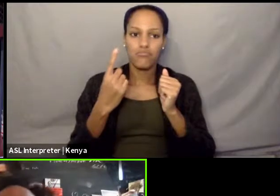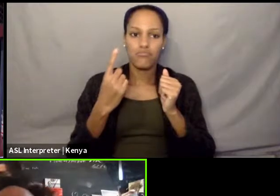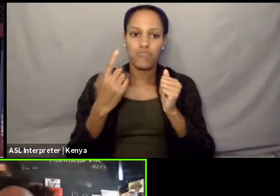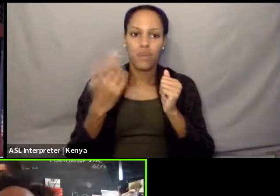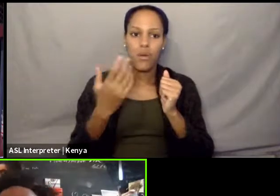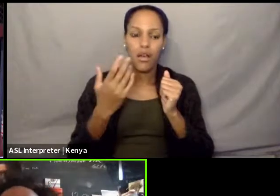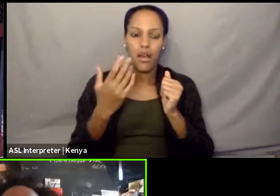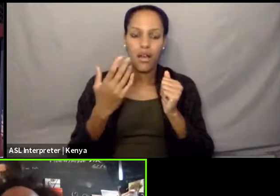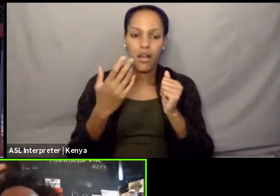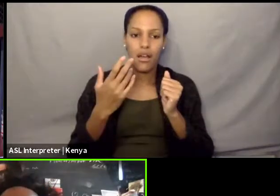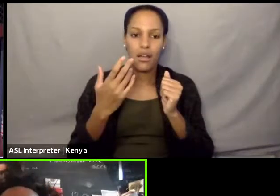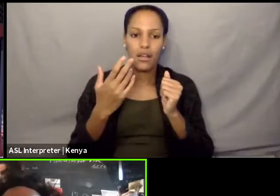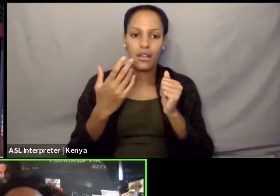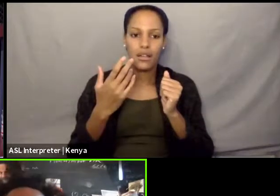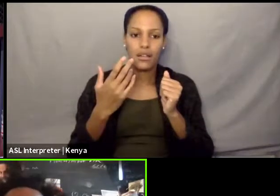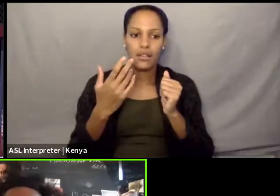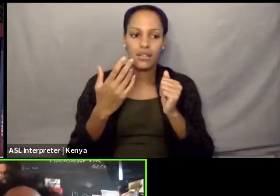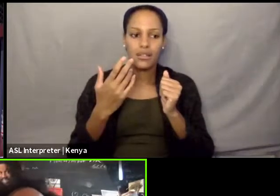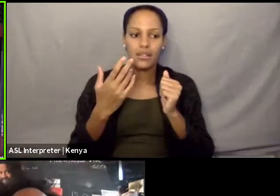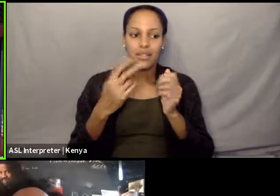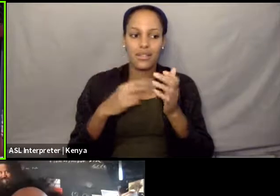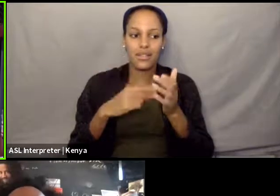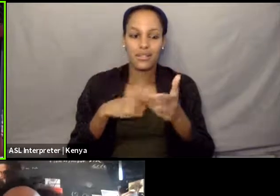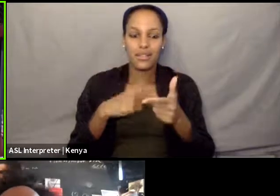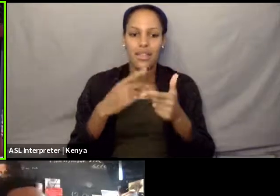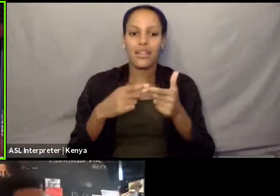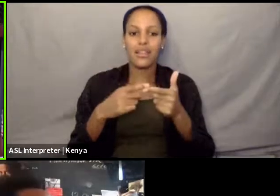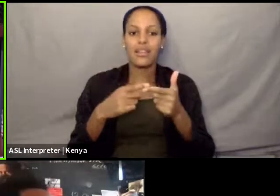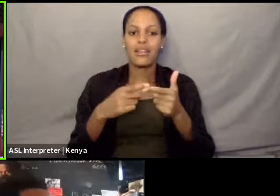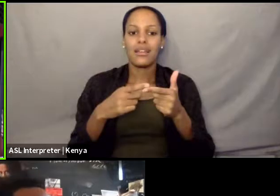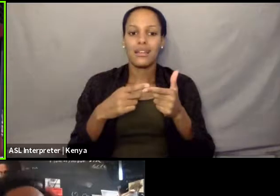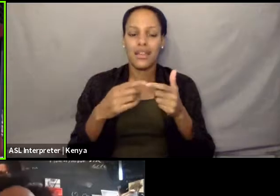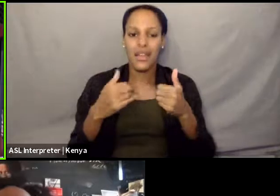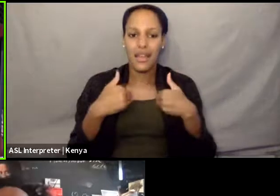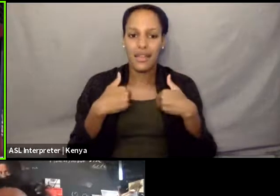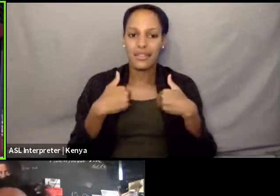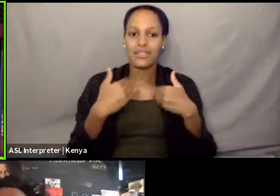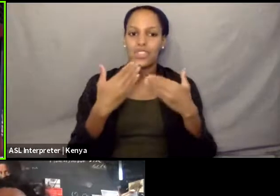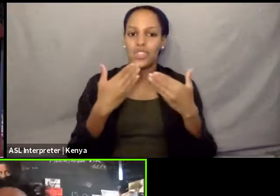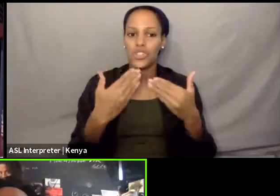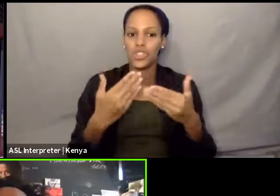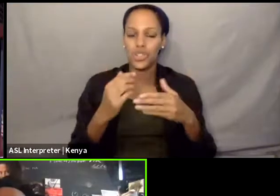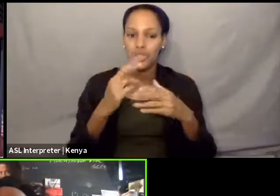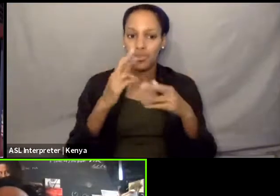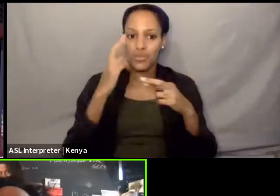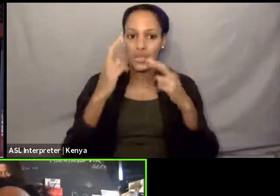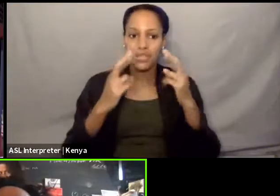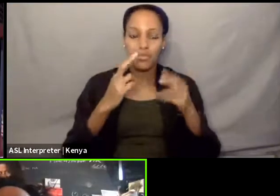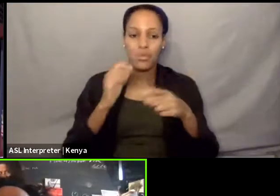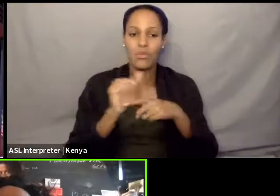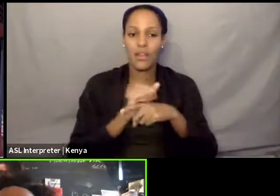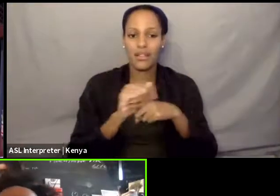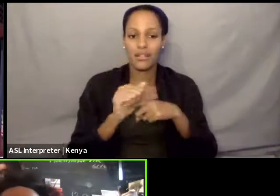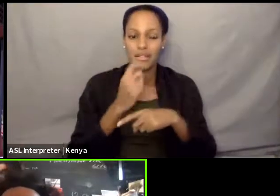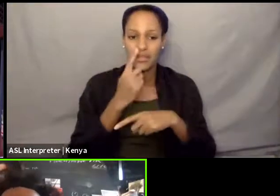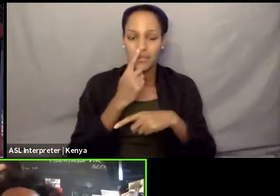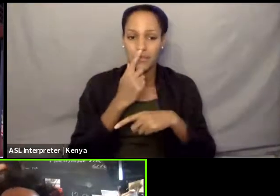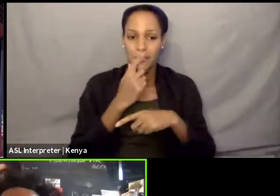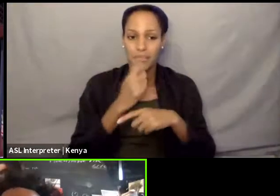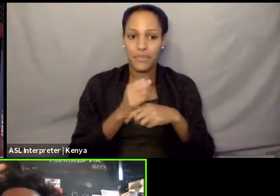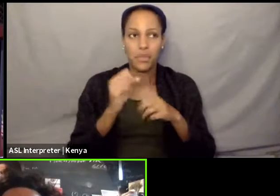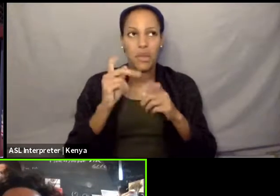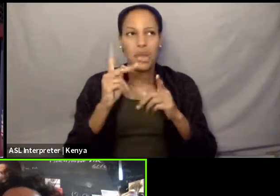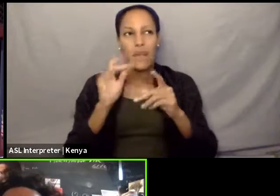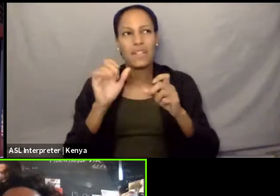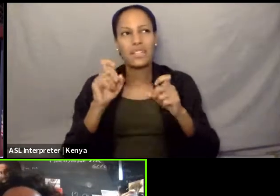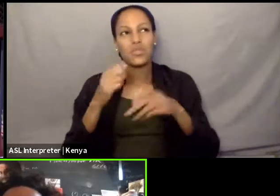what then constitute reasonable practices? Mm-hmm. In my estimation, it seems like, oh, okay, we need to care for each other in the